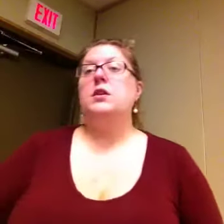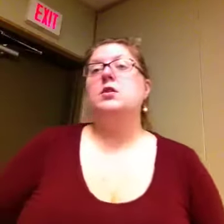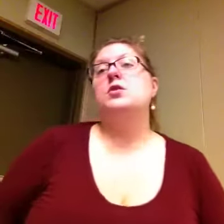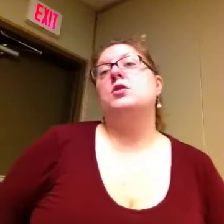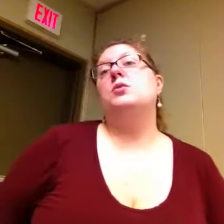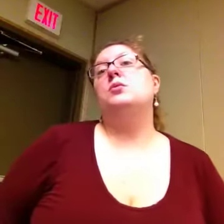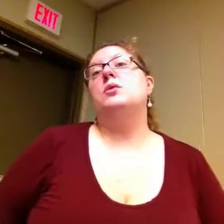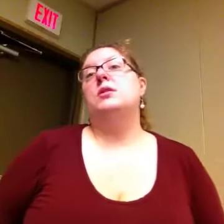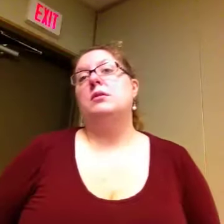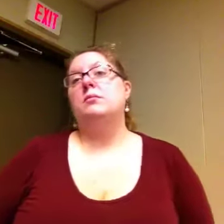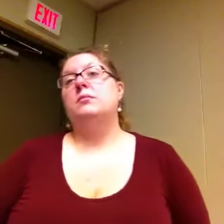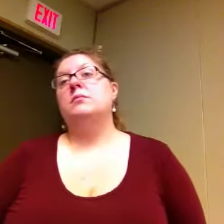1, 2,